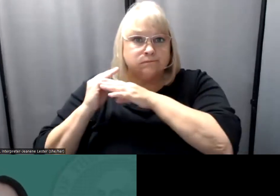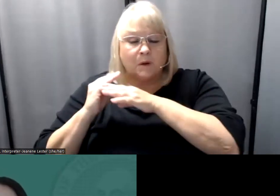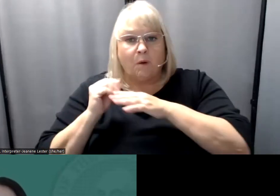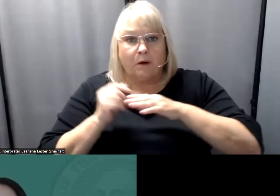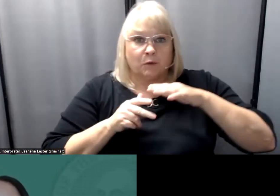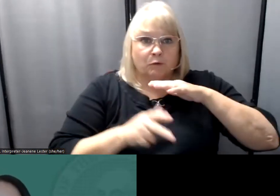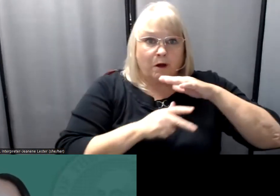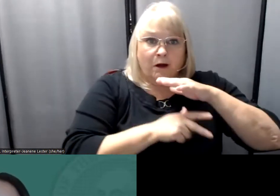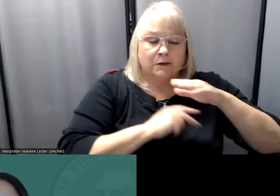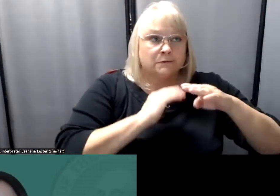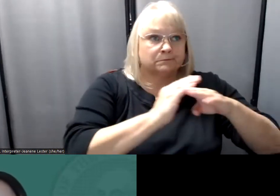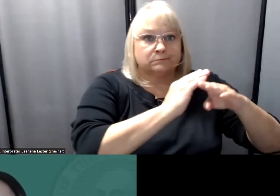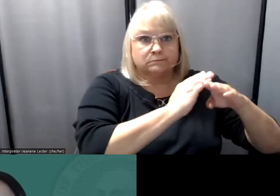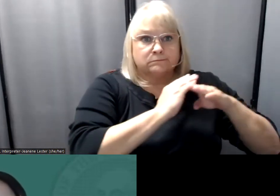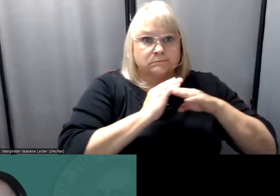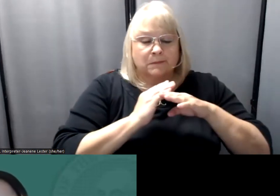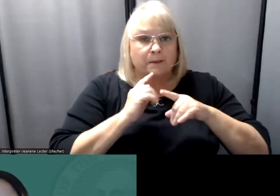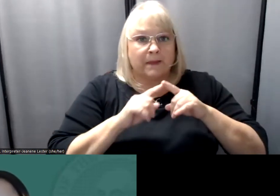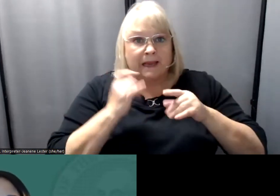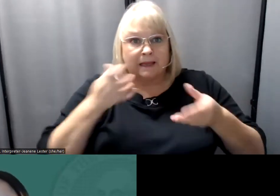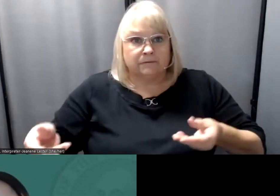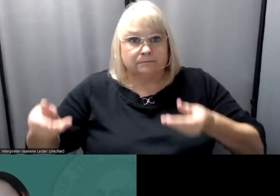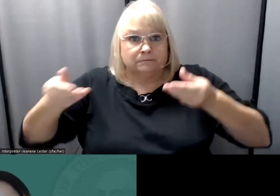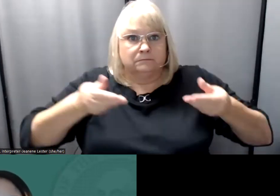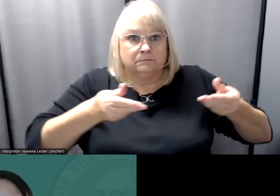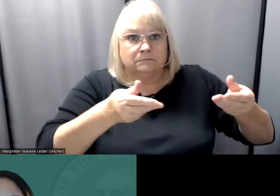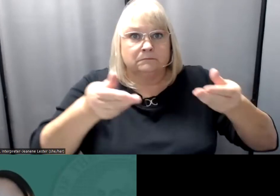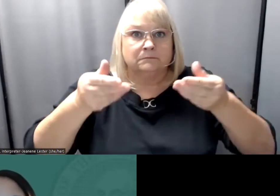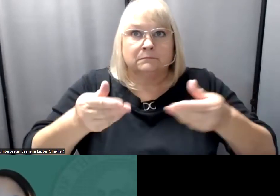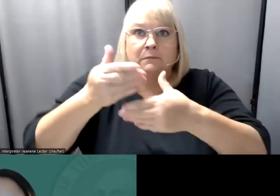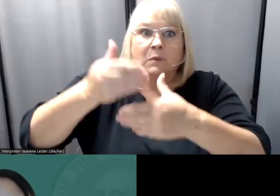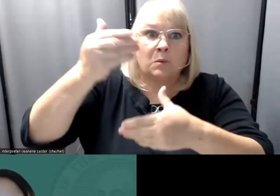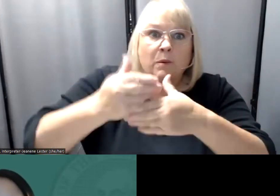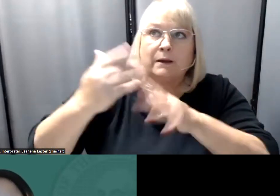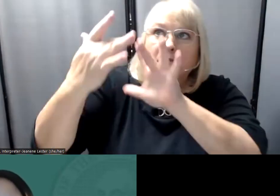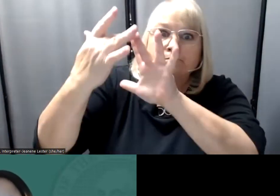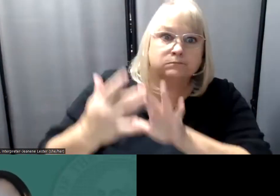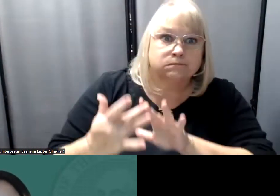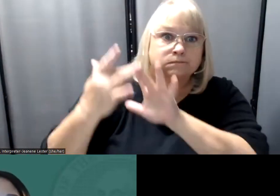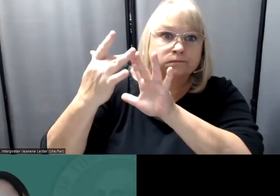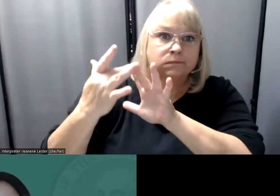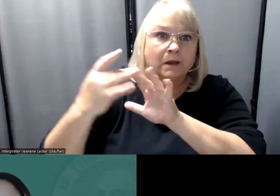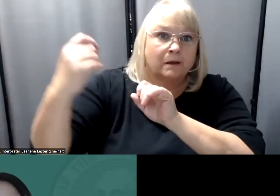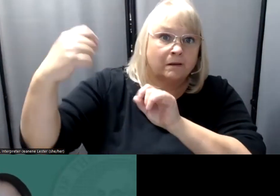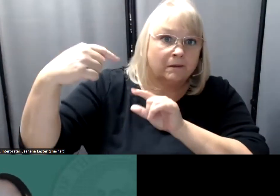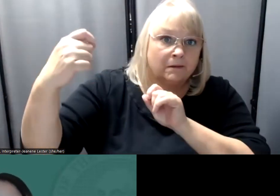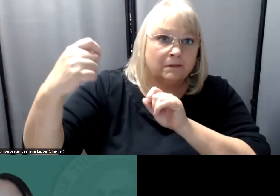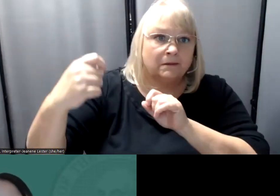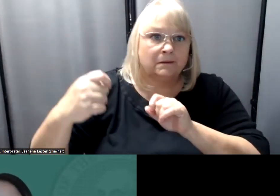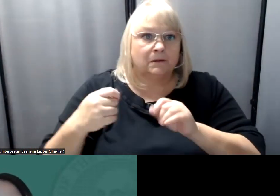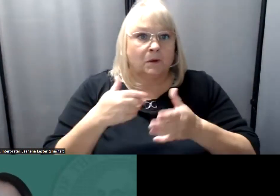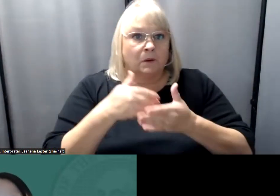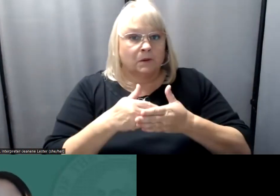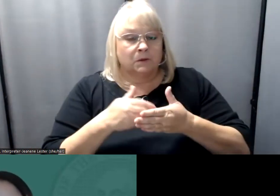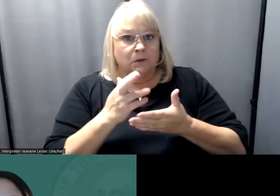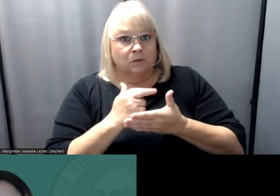not coming in well. Sometimes if they move, they physically move closer in to their router, whatever